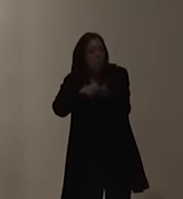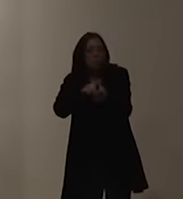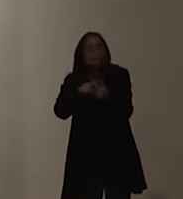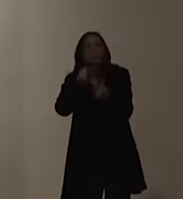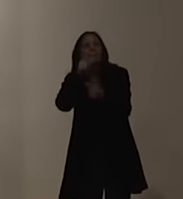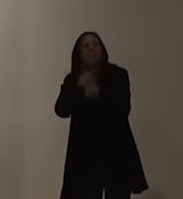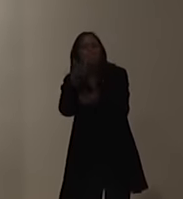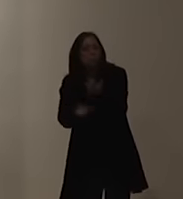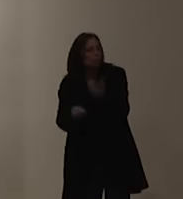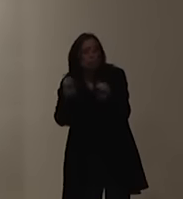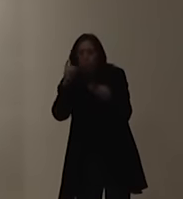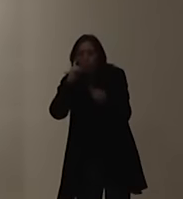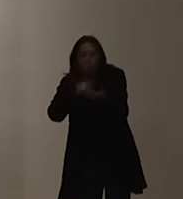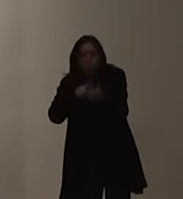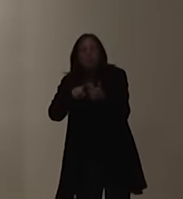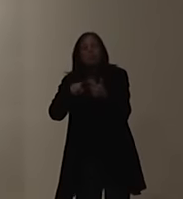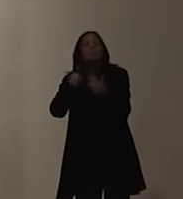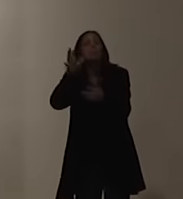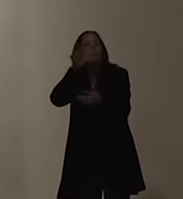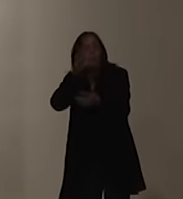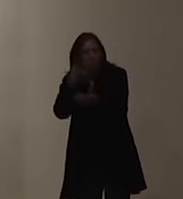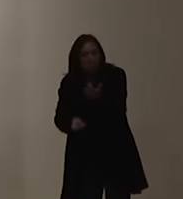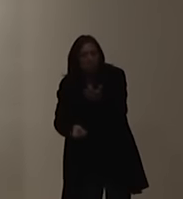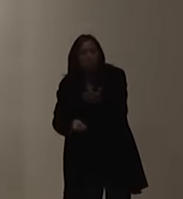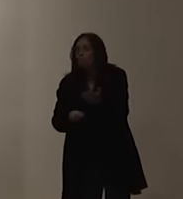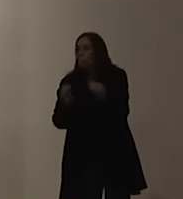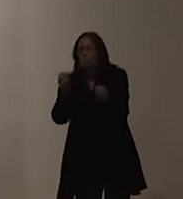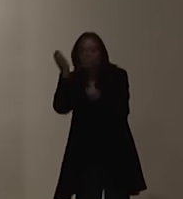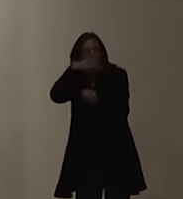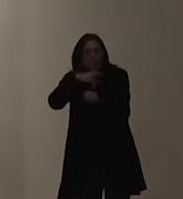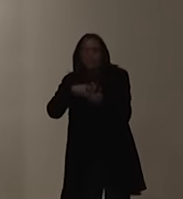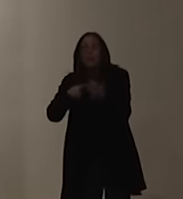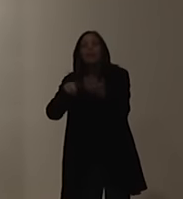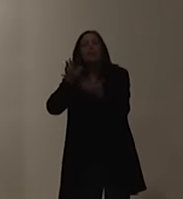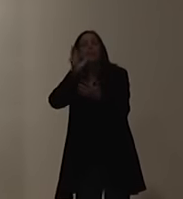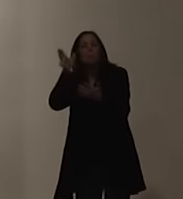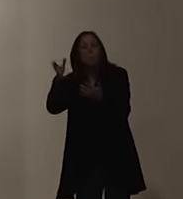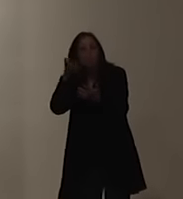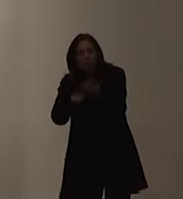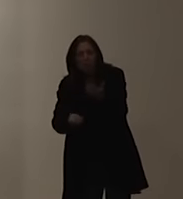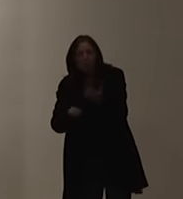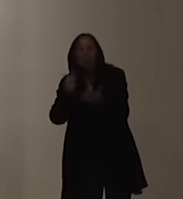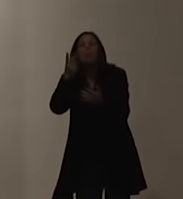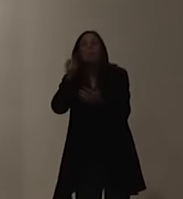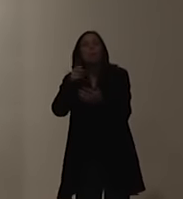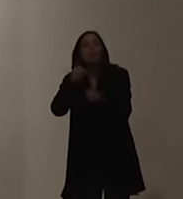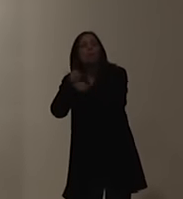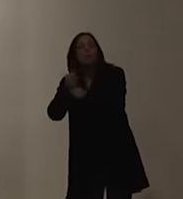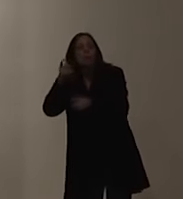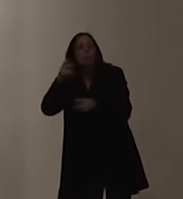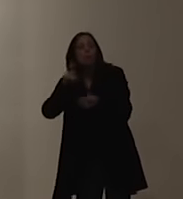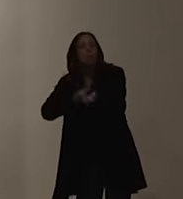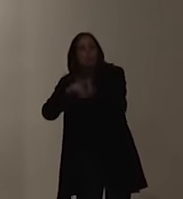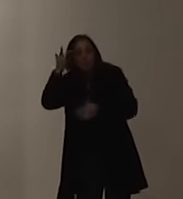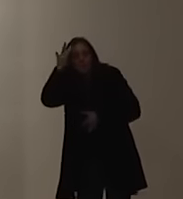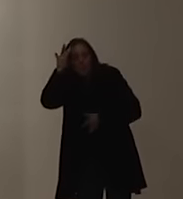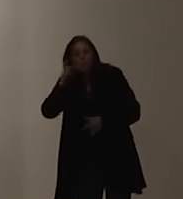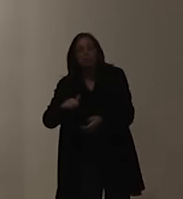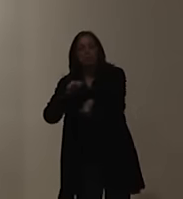grandmother, and then the nurses and later the doctors. And then it spread